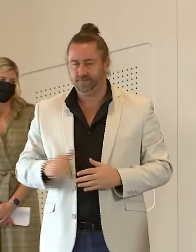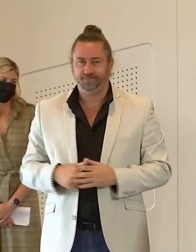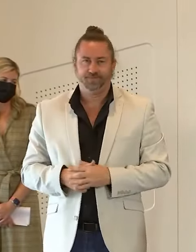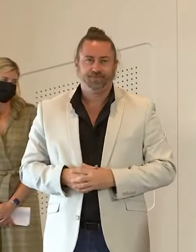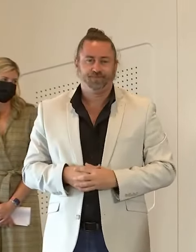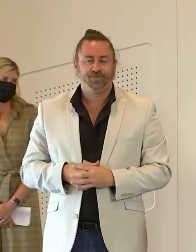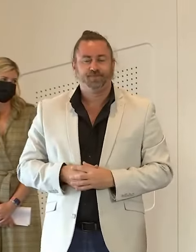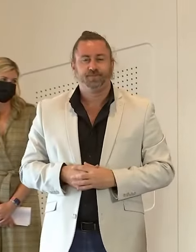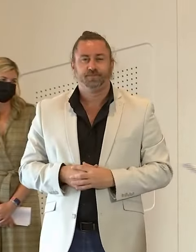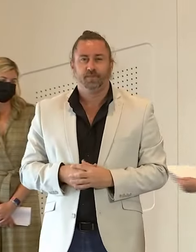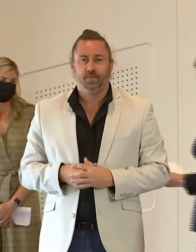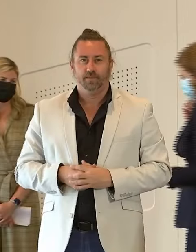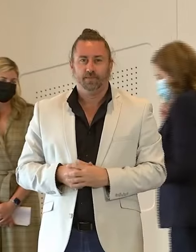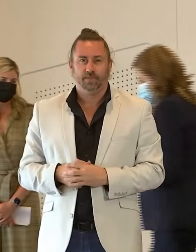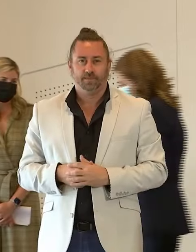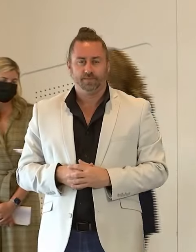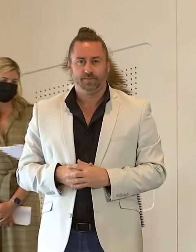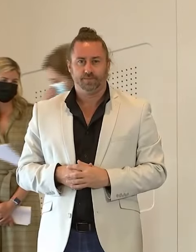Thank you.